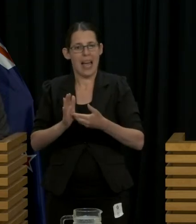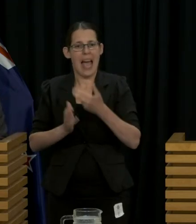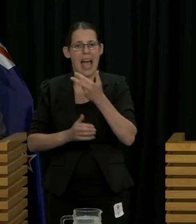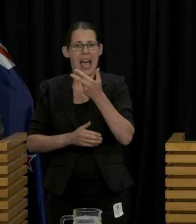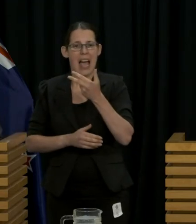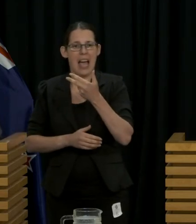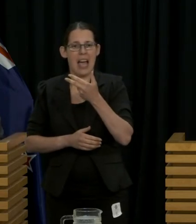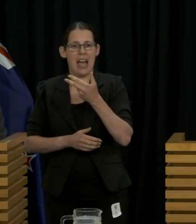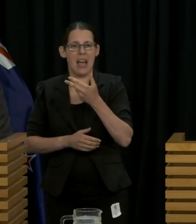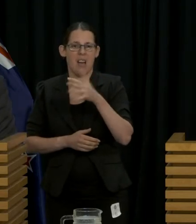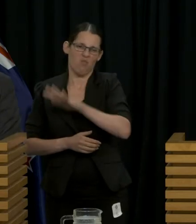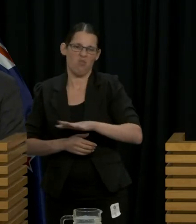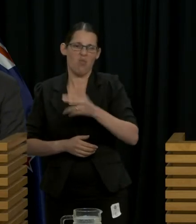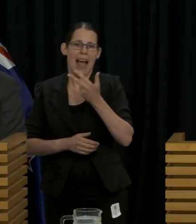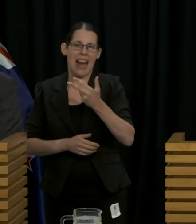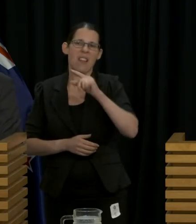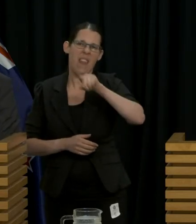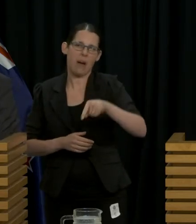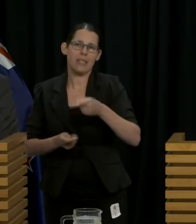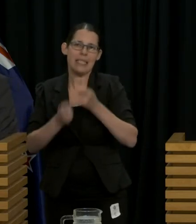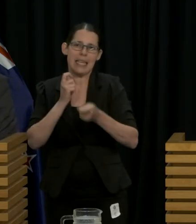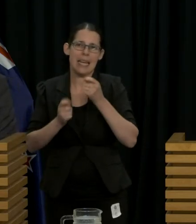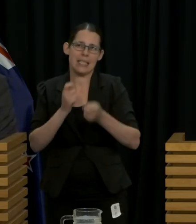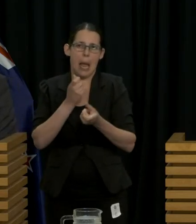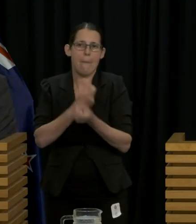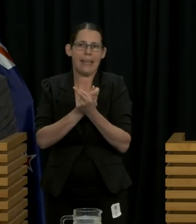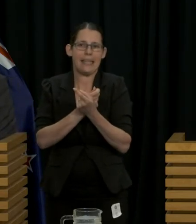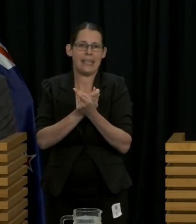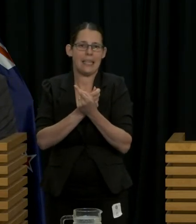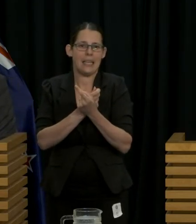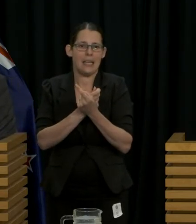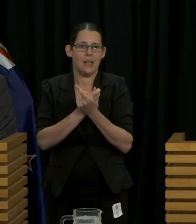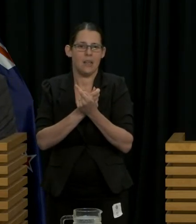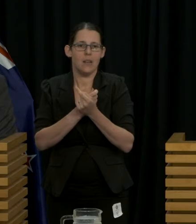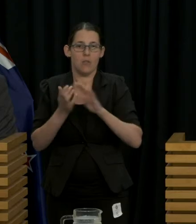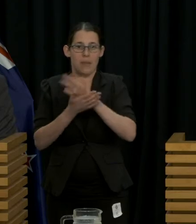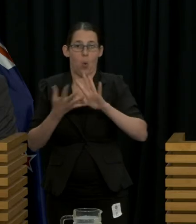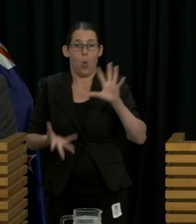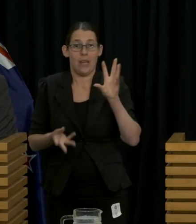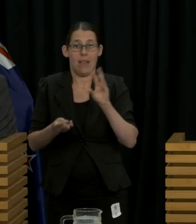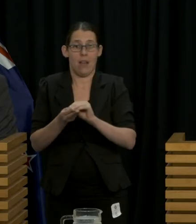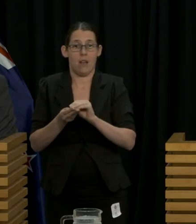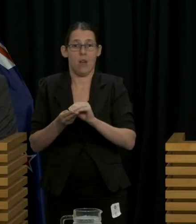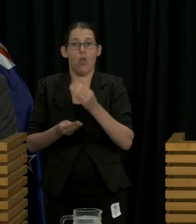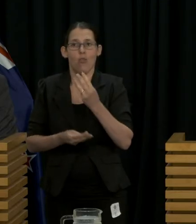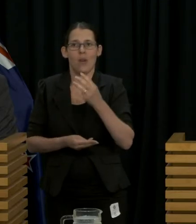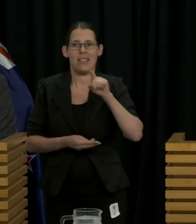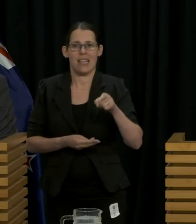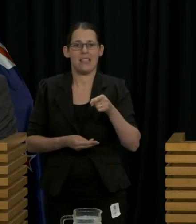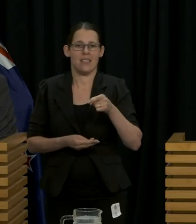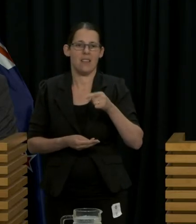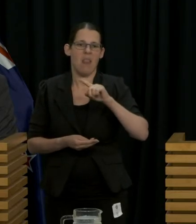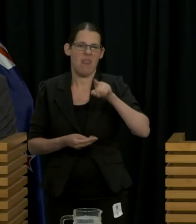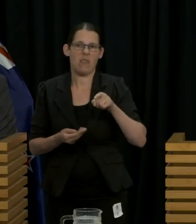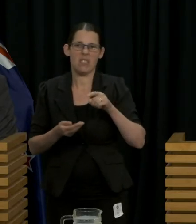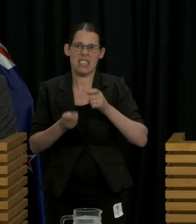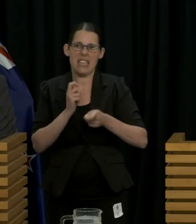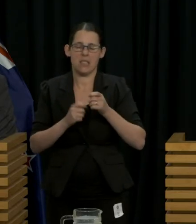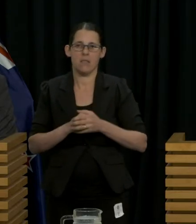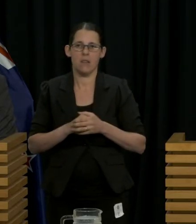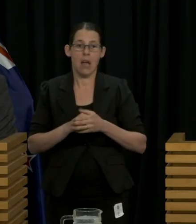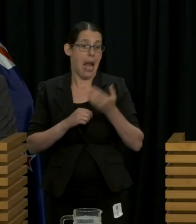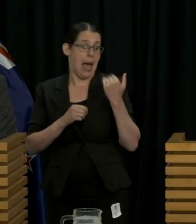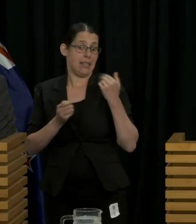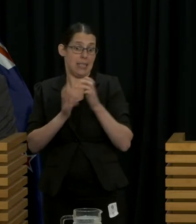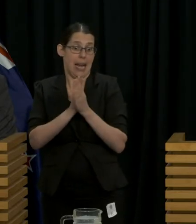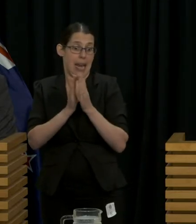over the last 7 days, that's 36,230 tests. And since Sunday, up till last evening, there were